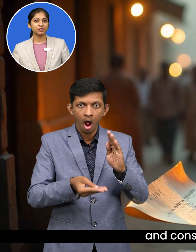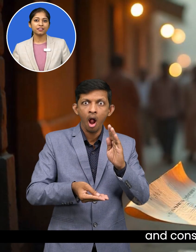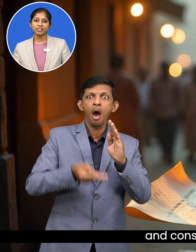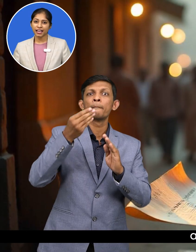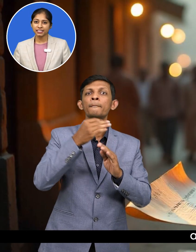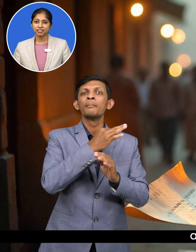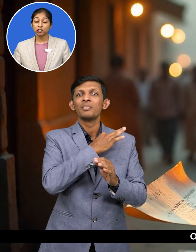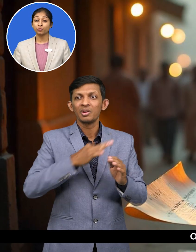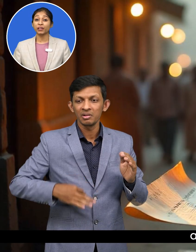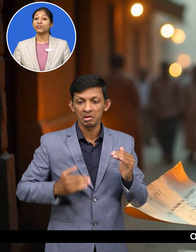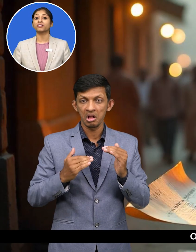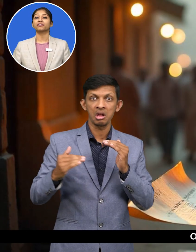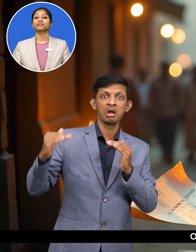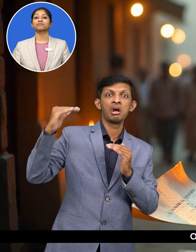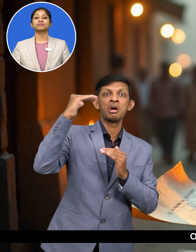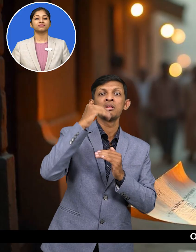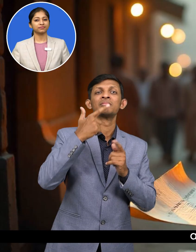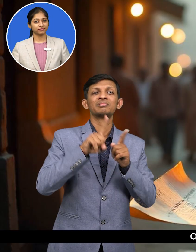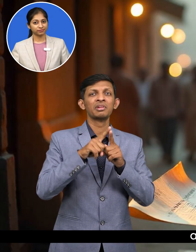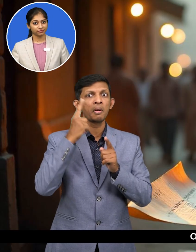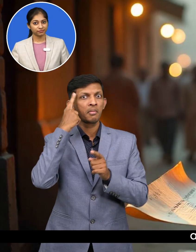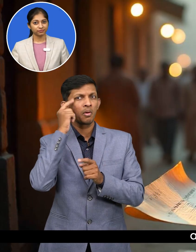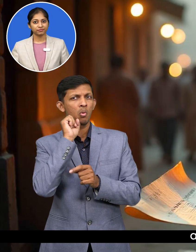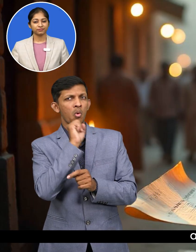consider themselves as superior.